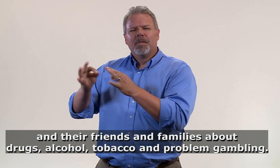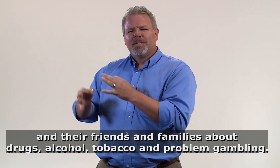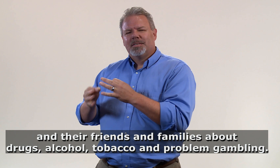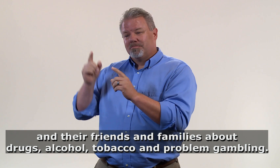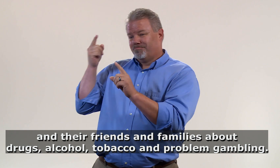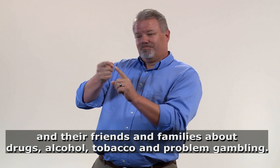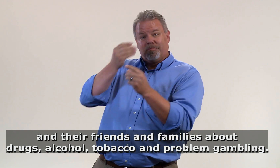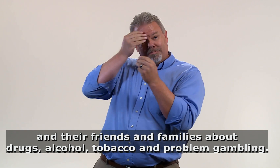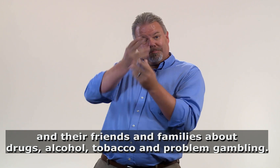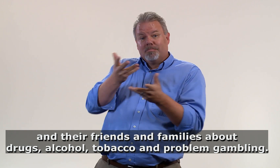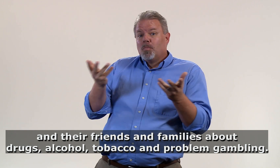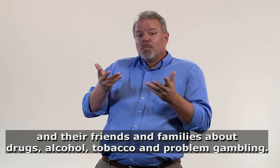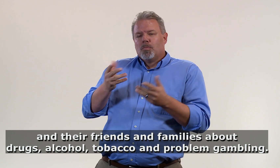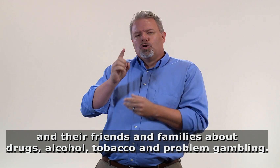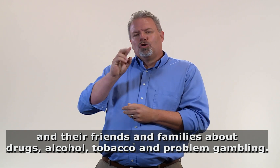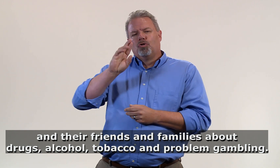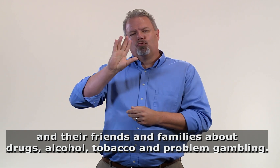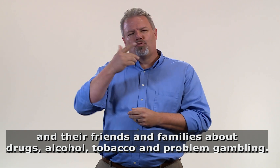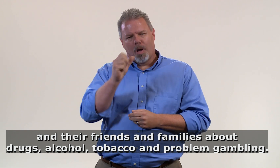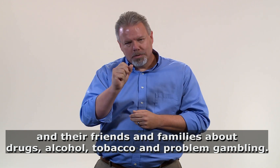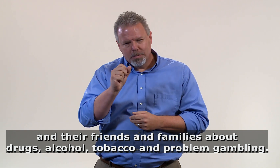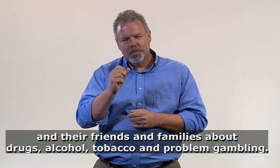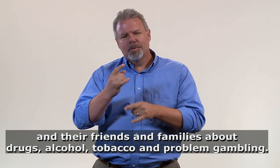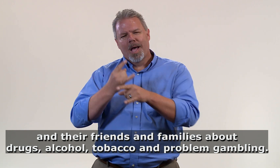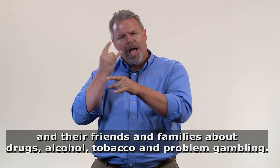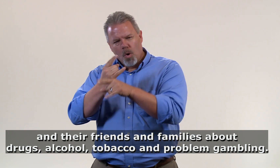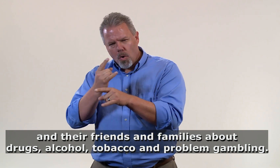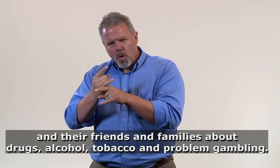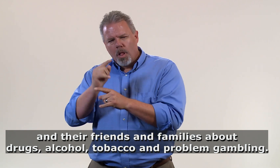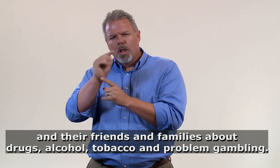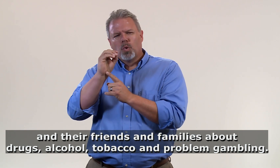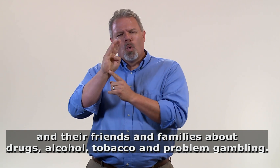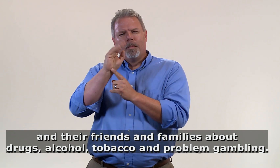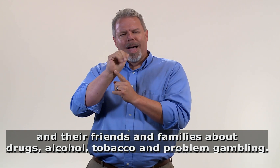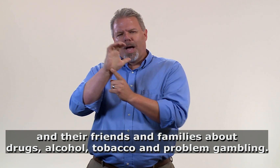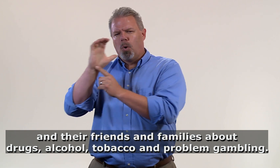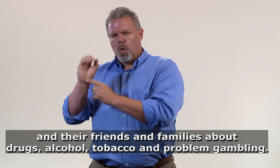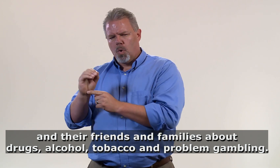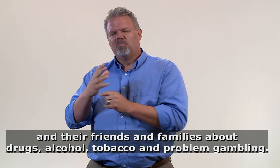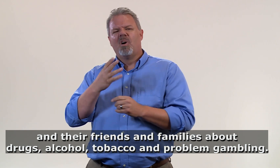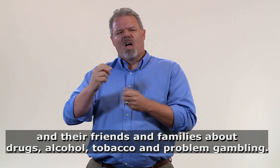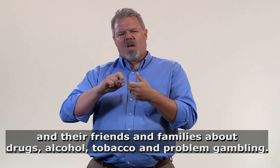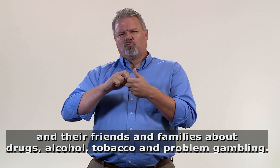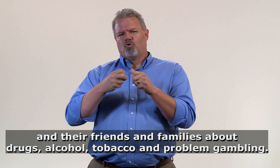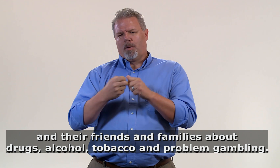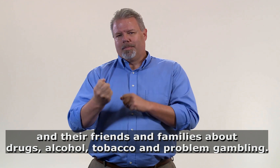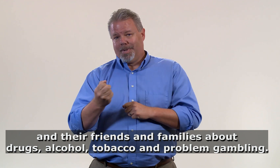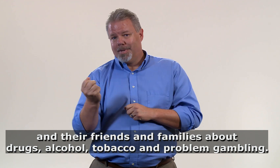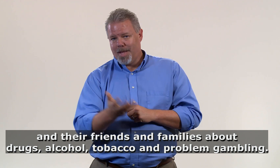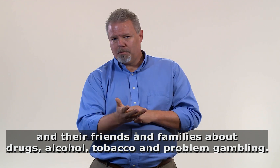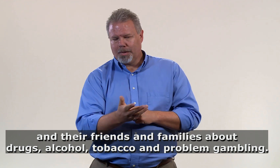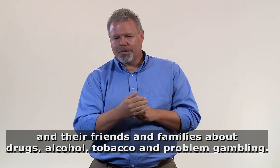and their friends and families about drugs, alcohol, tobacco, and problem gambling.